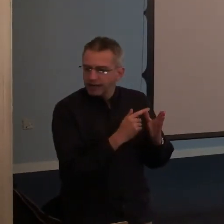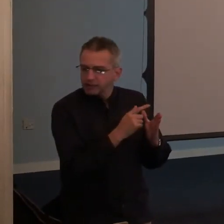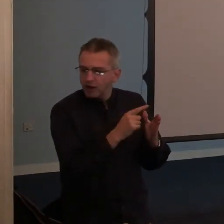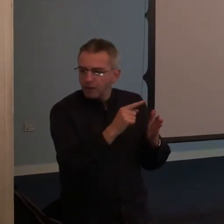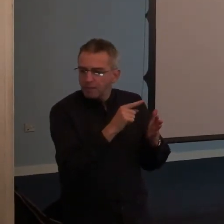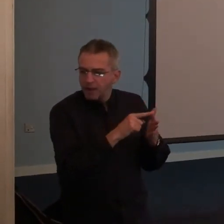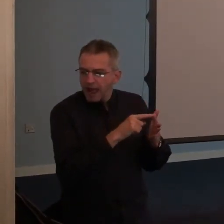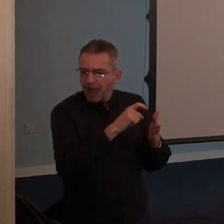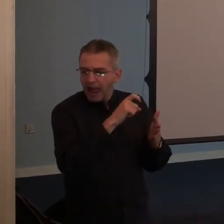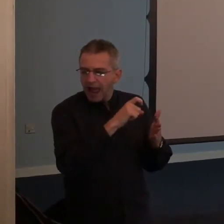I'll let you know the name of the book.